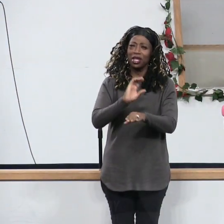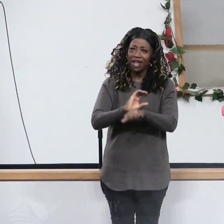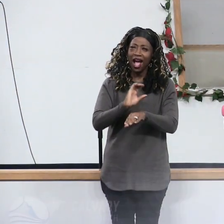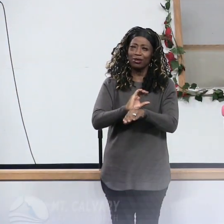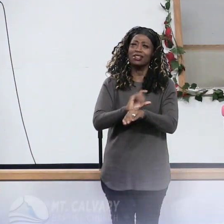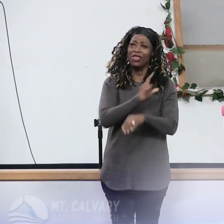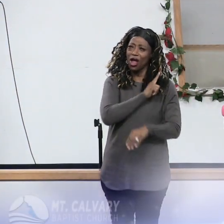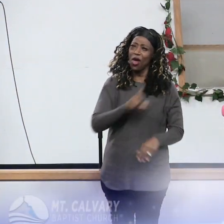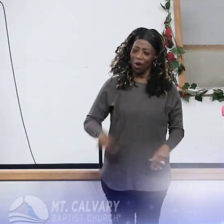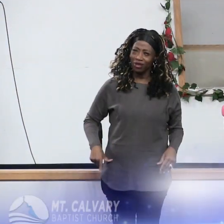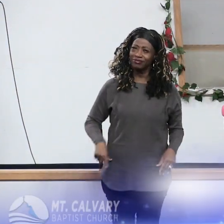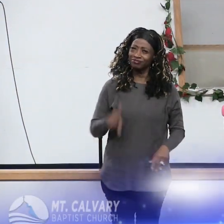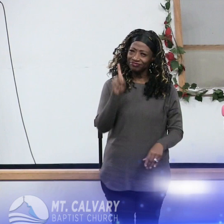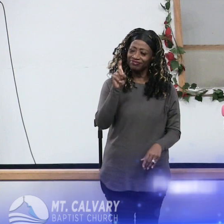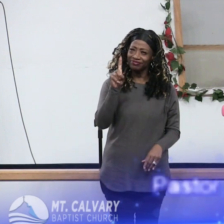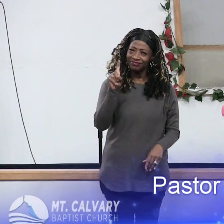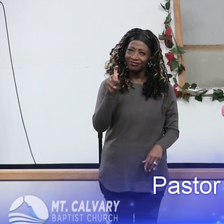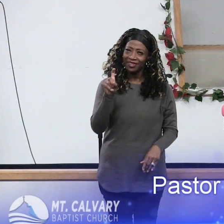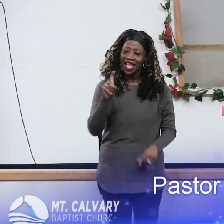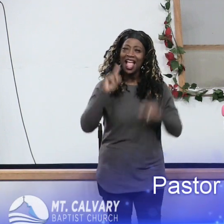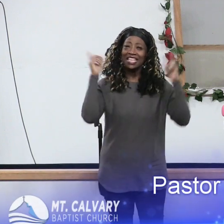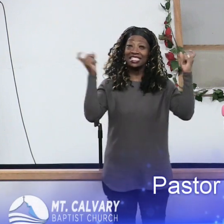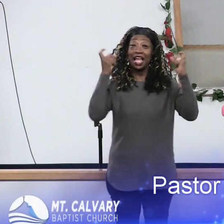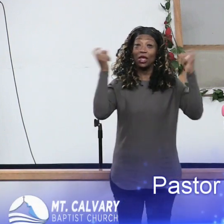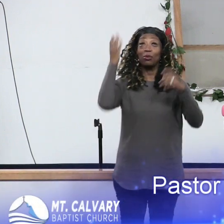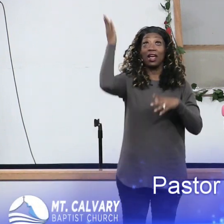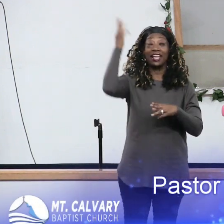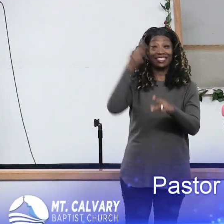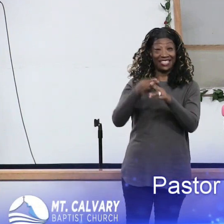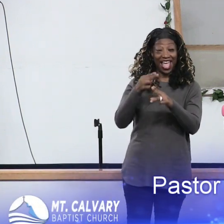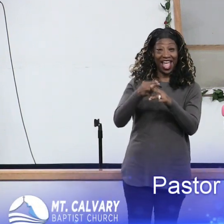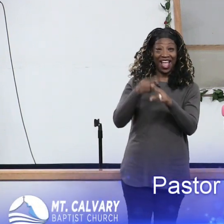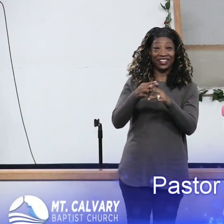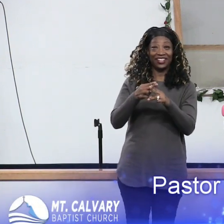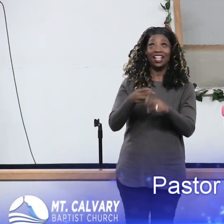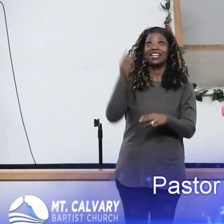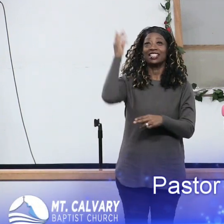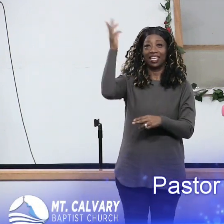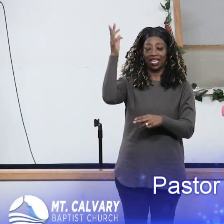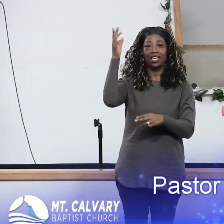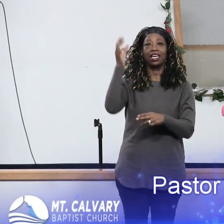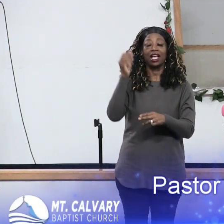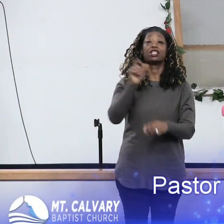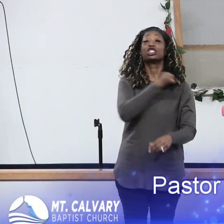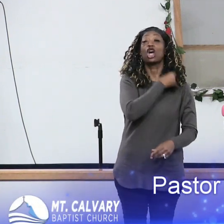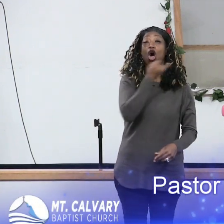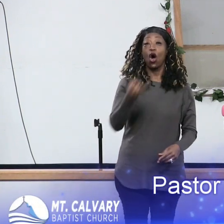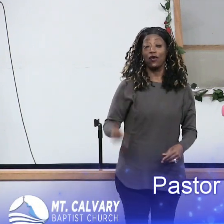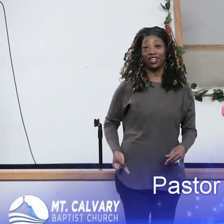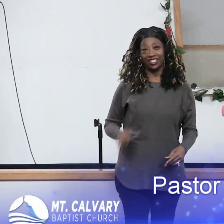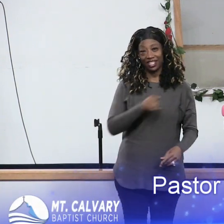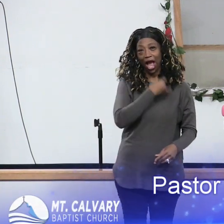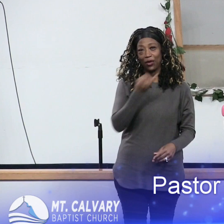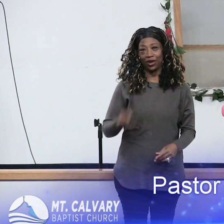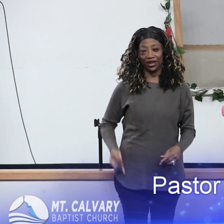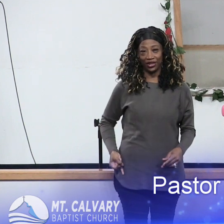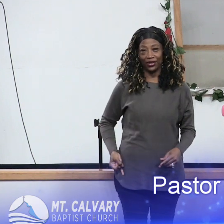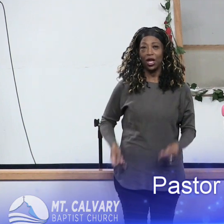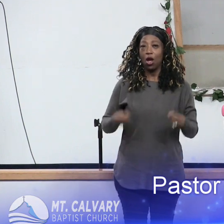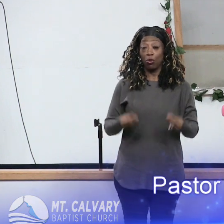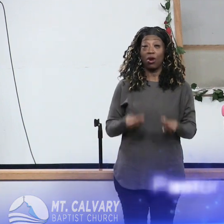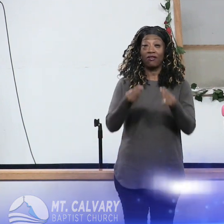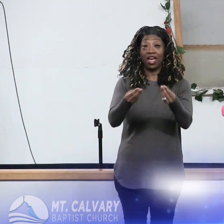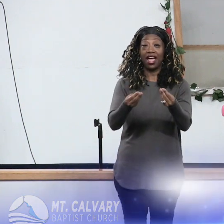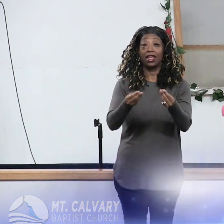The Lord, ain't it? To celebrate his name, and he is definitely Jehovah Jireh, providing for